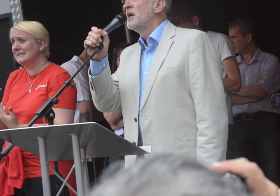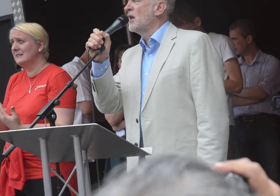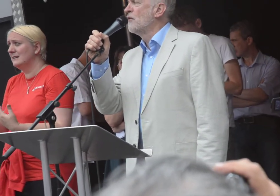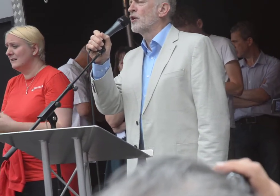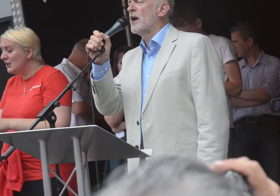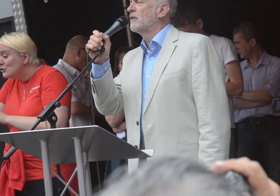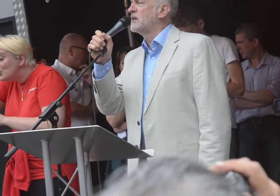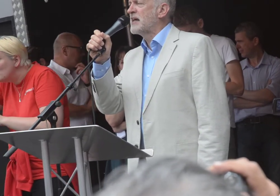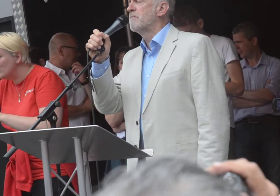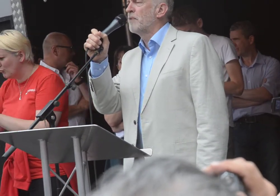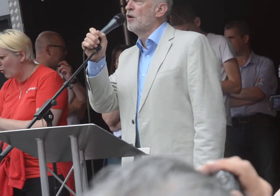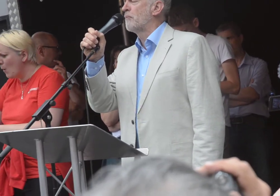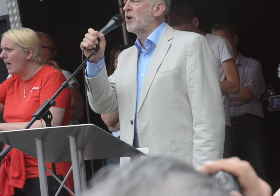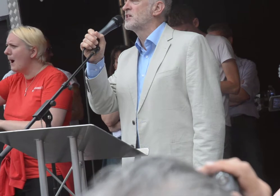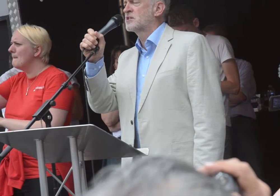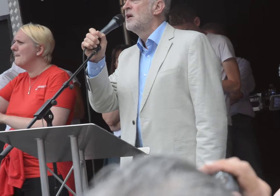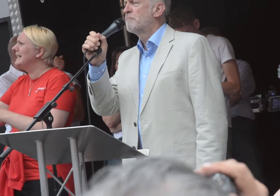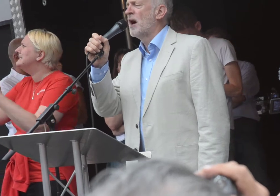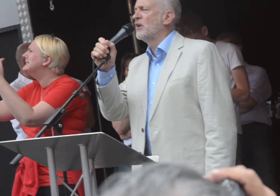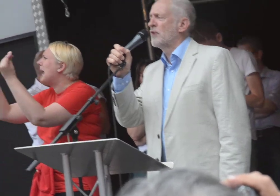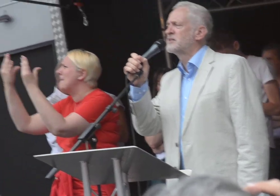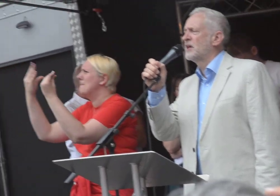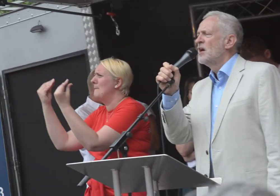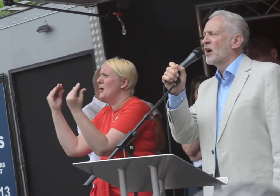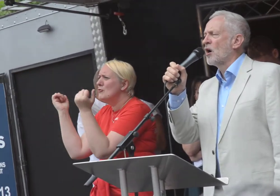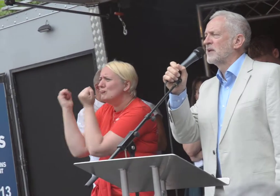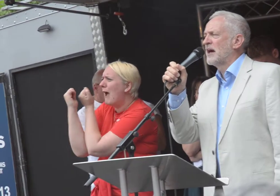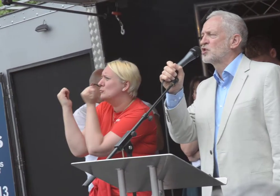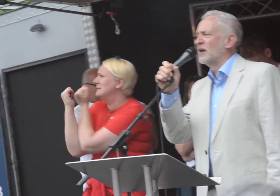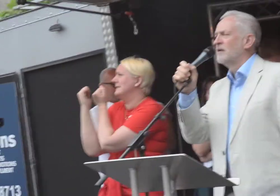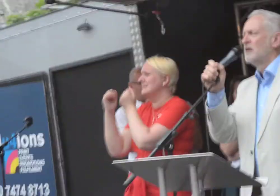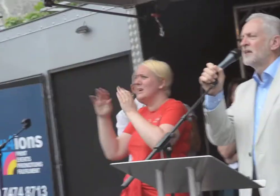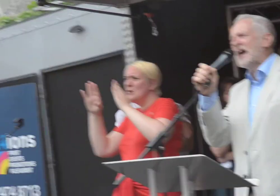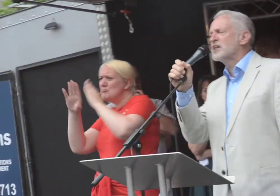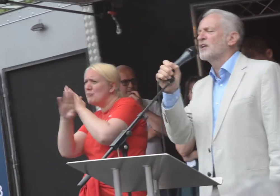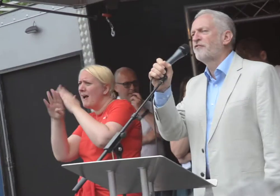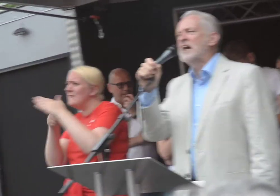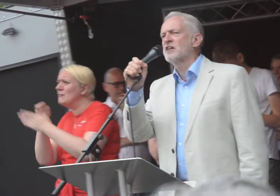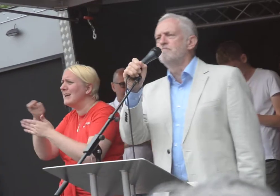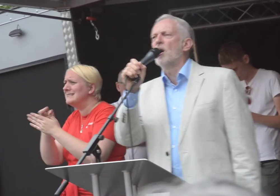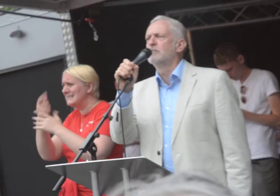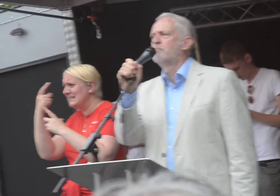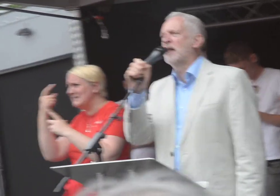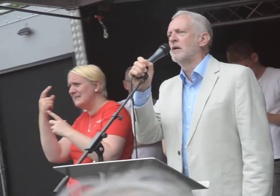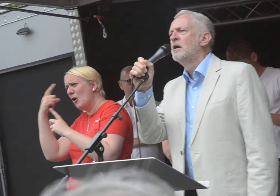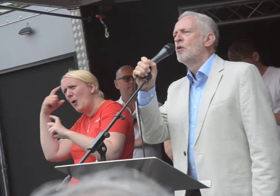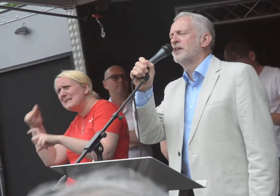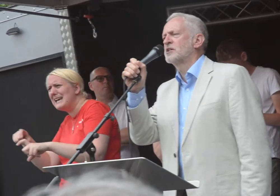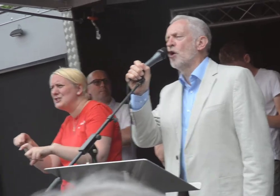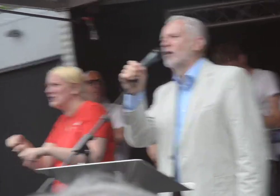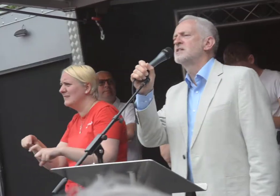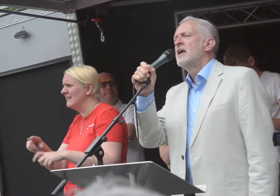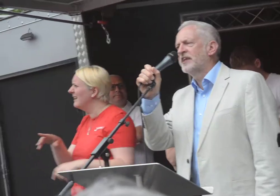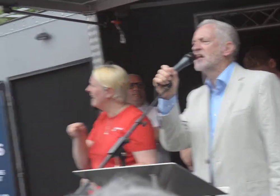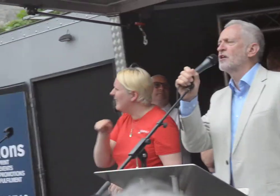up in overcrowded, damp, overpriced, private rented accommodation. That is the face of modern Britain with